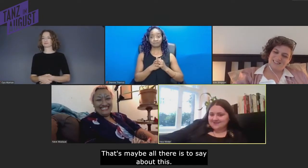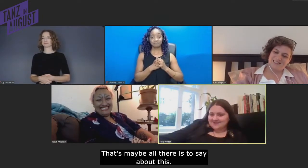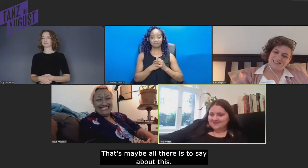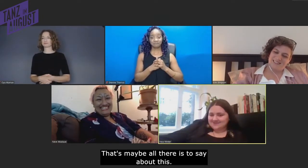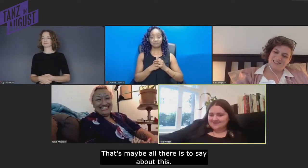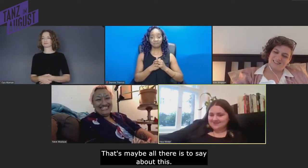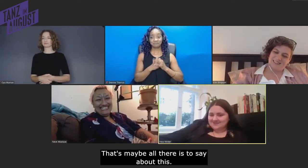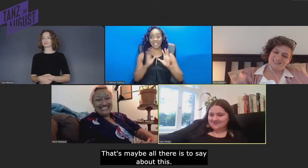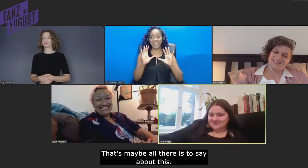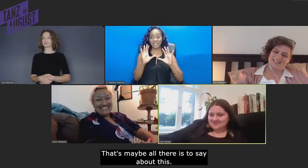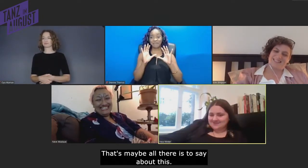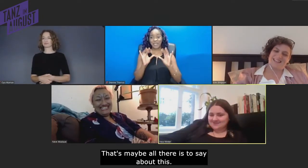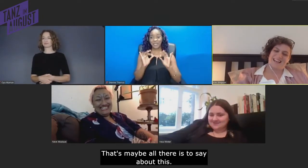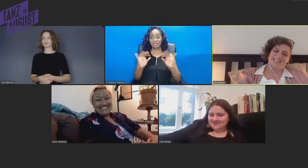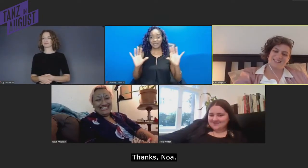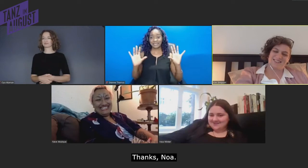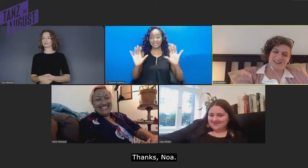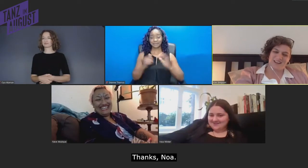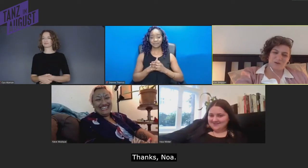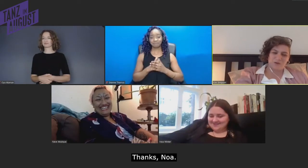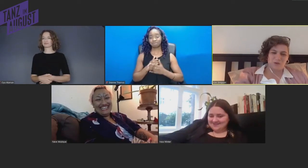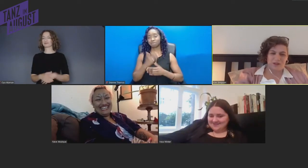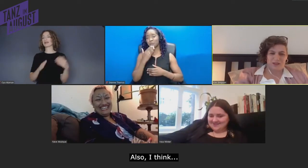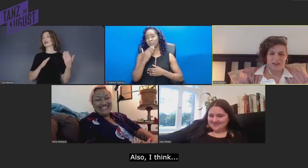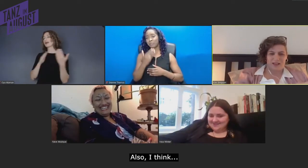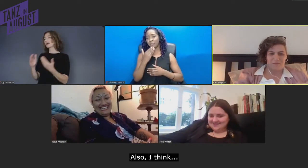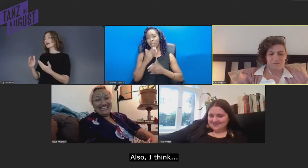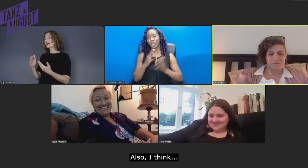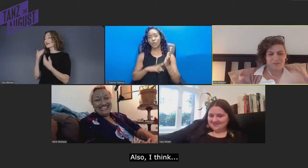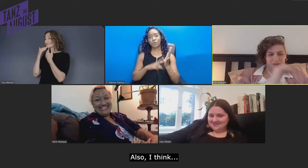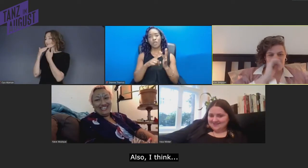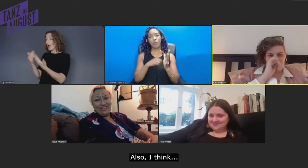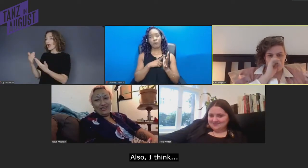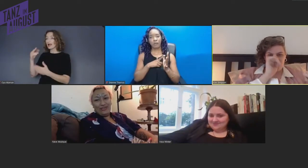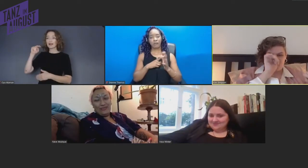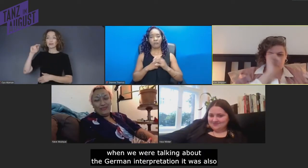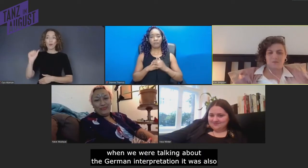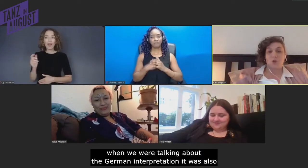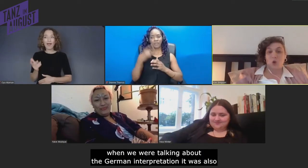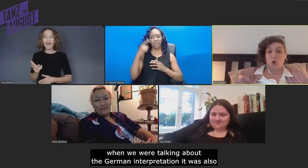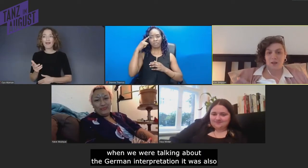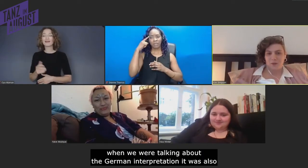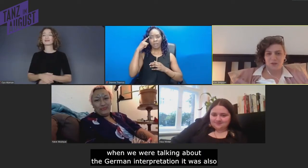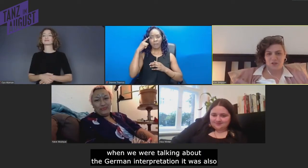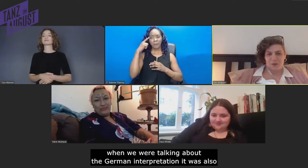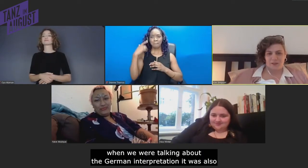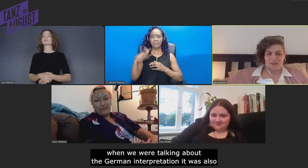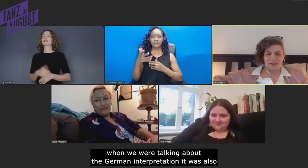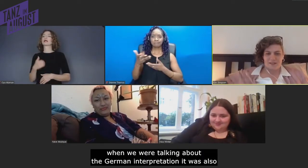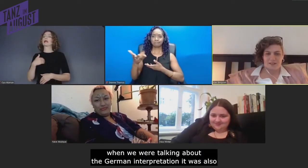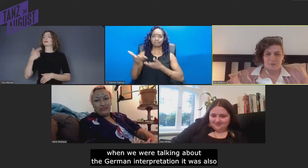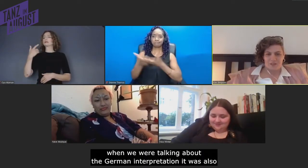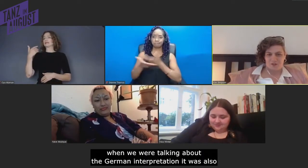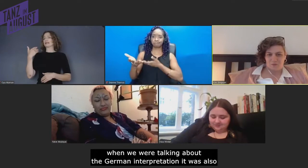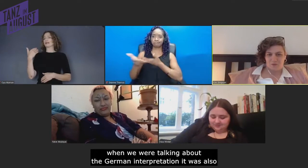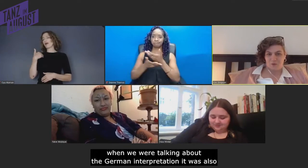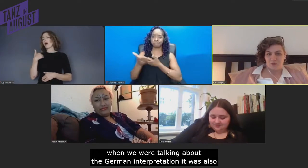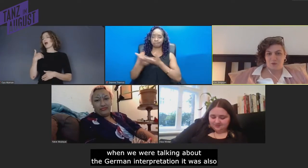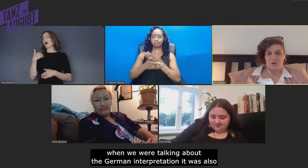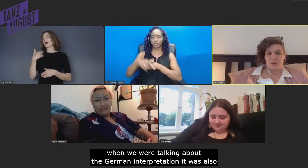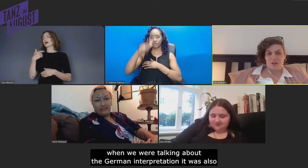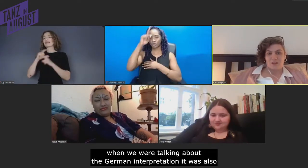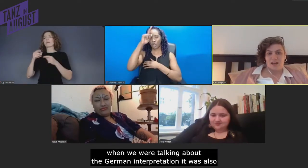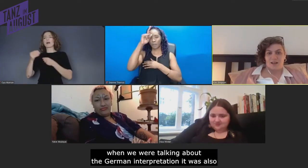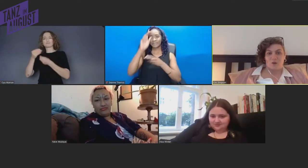to say to this. Thanks, Noah. Also, I think when we were talking about the German interpretation, it was